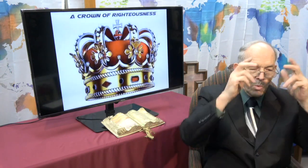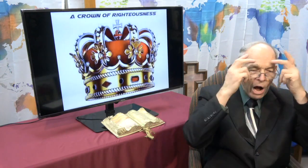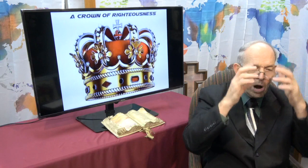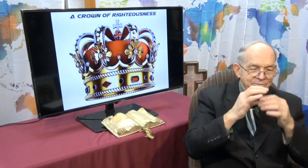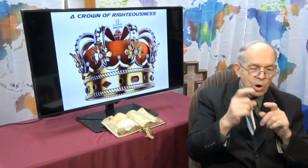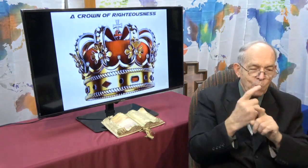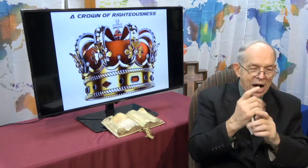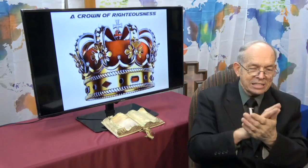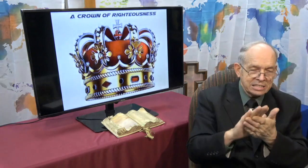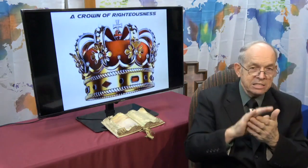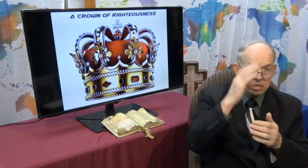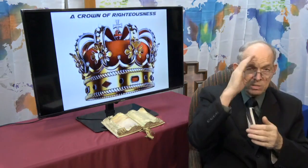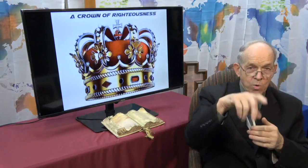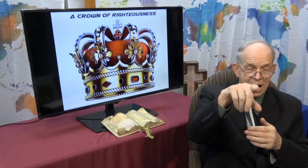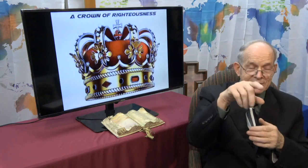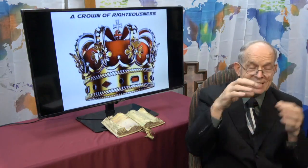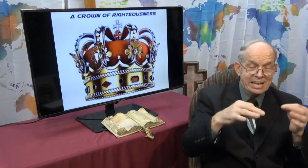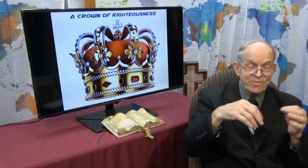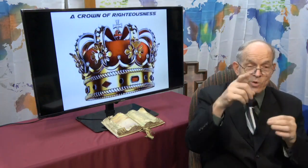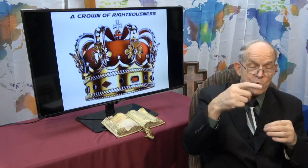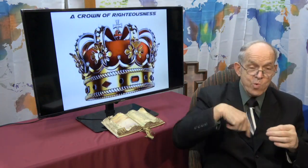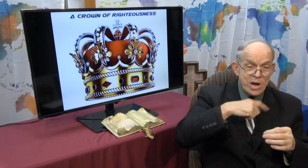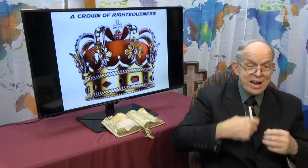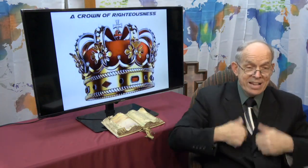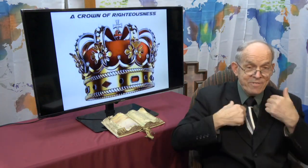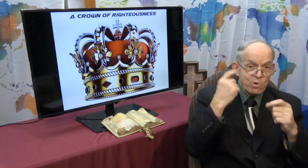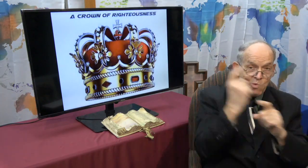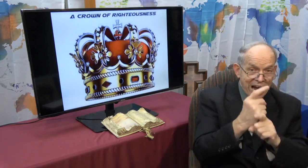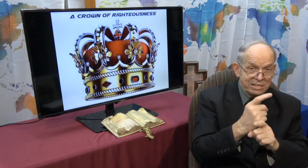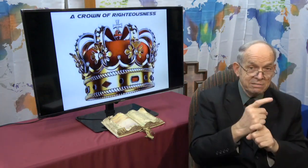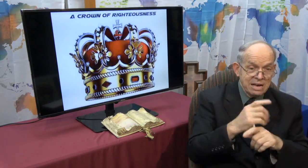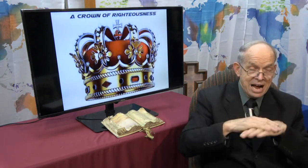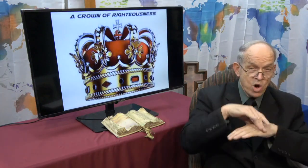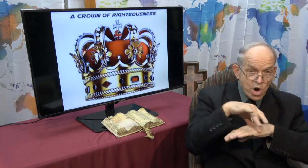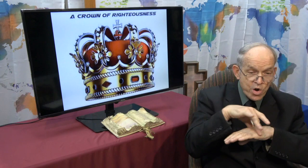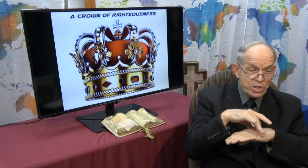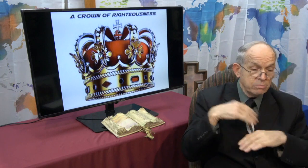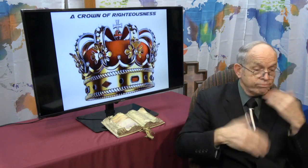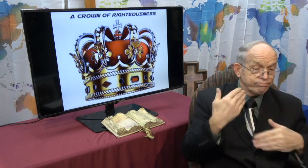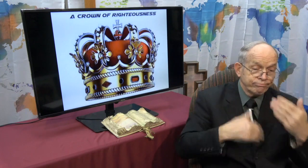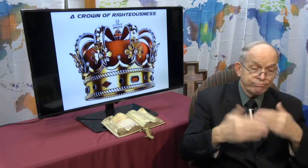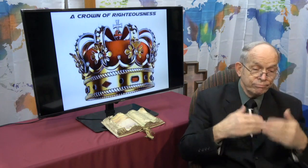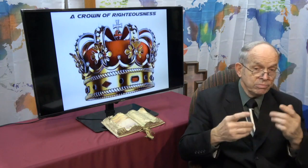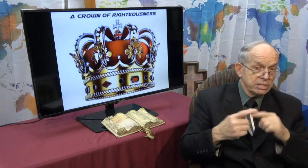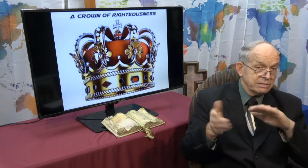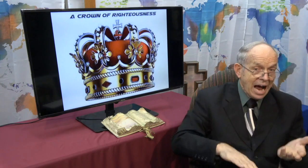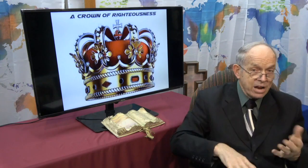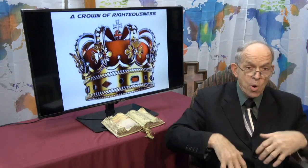Crown of righteousness. You know that if we live right and heard the title